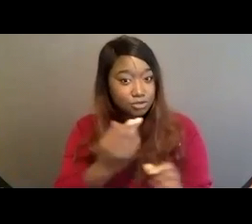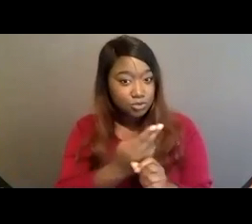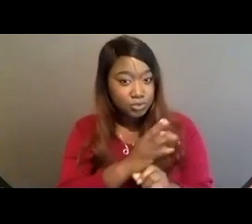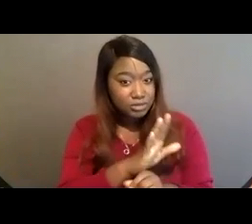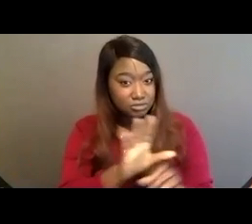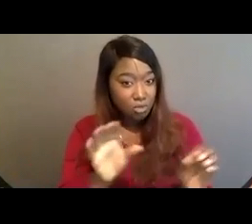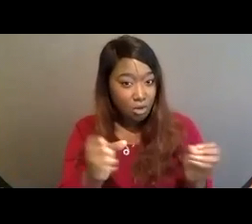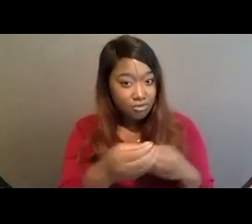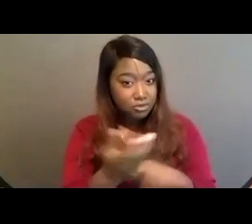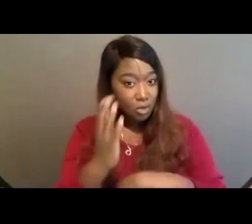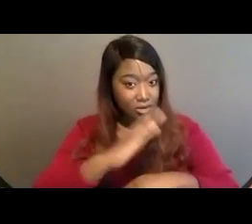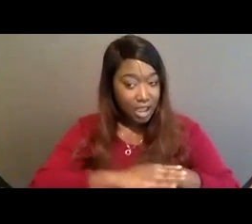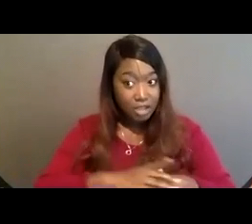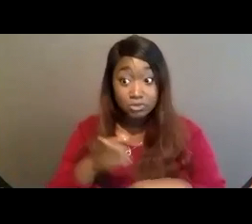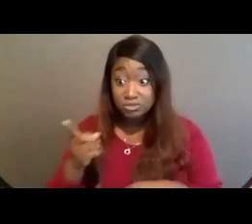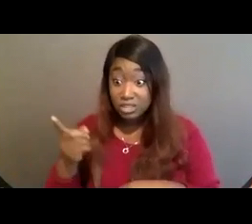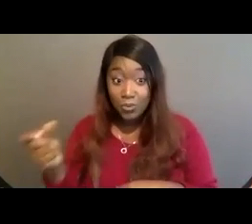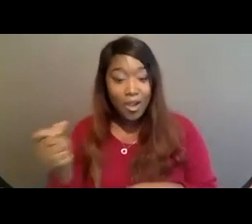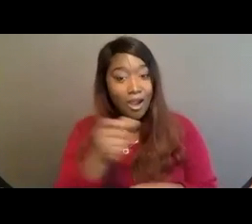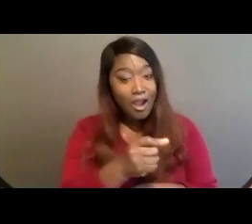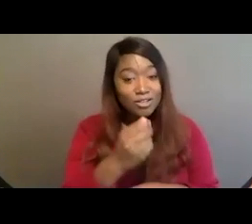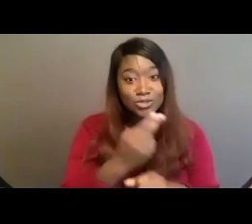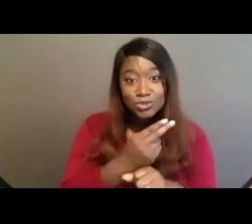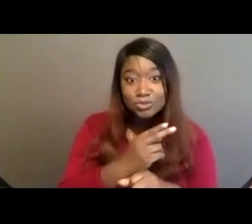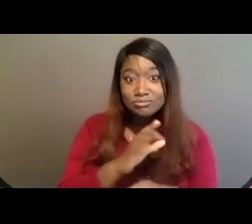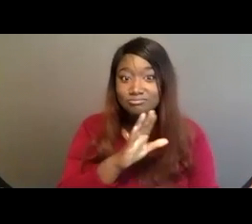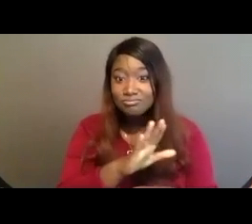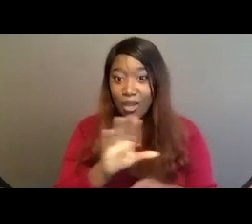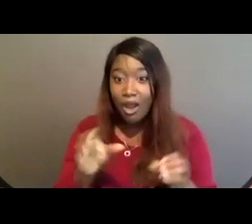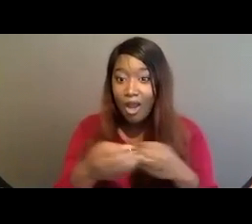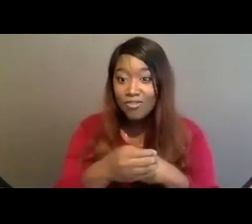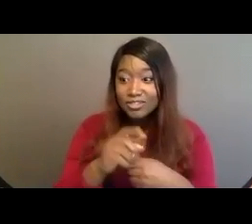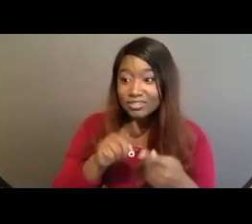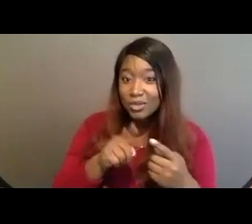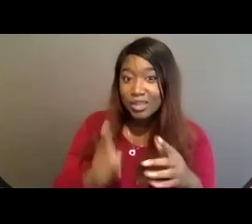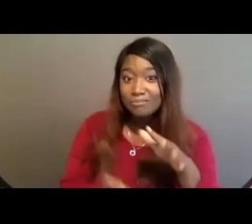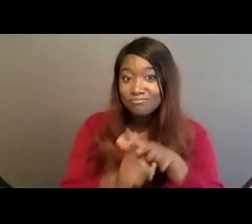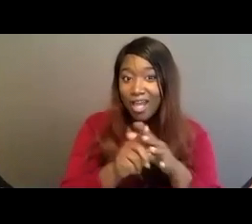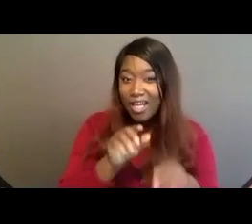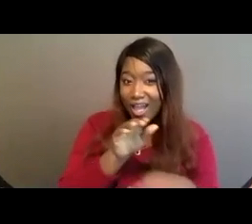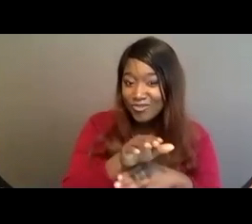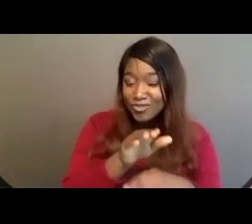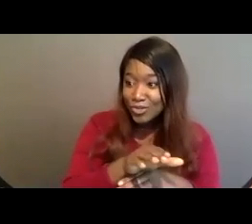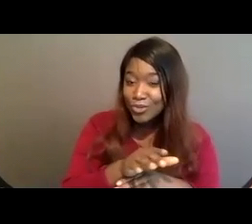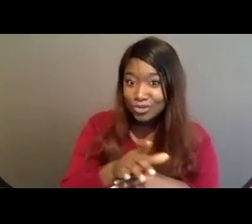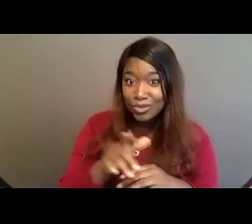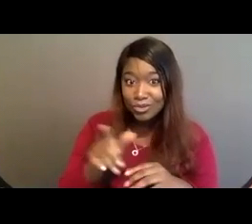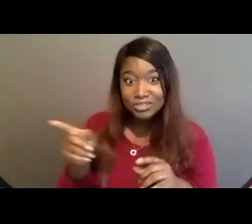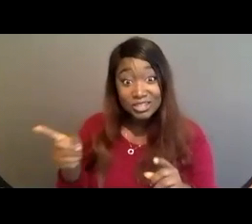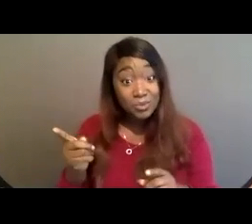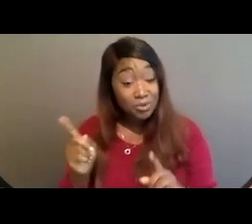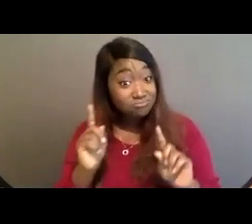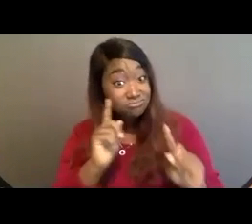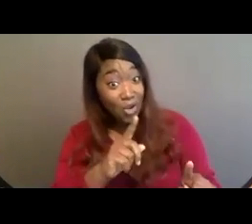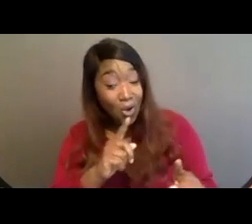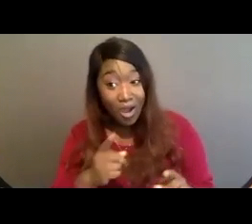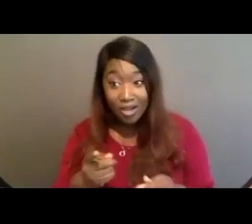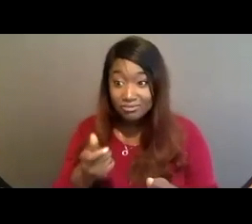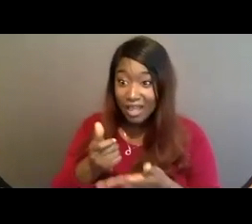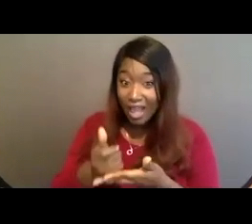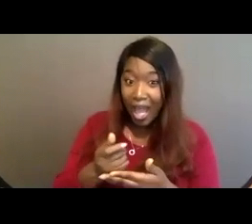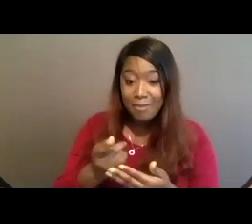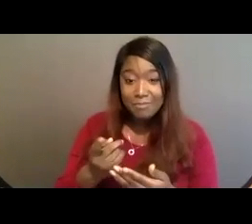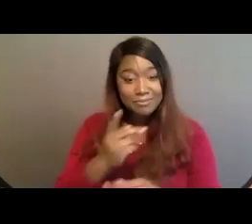allowed her to use the office until he came in the afternoon. And she was able to see patients 5 to 7 days a week,